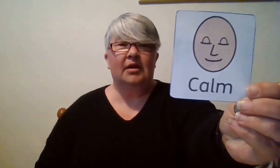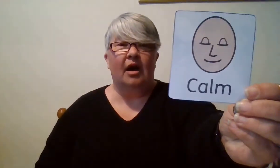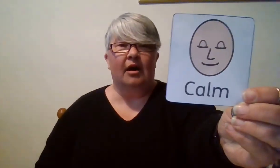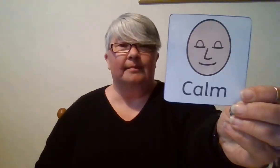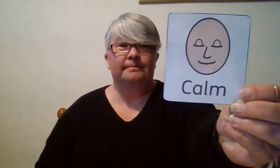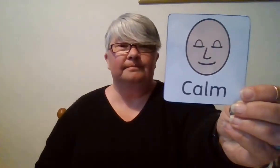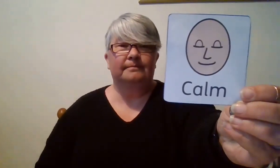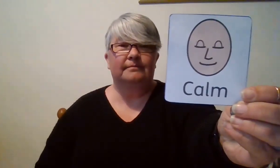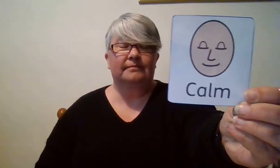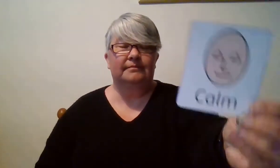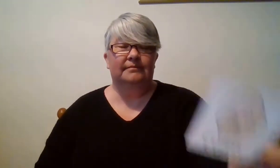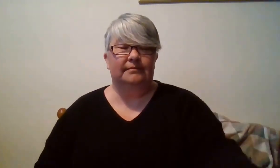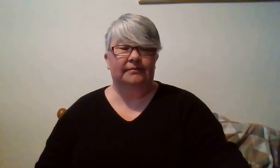Calm.